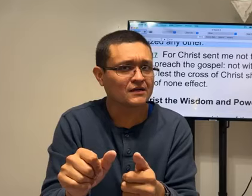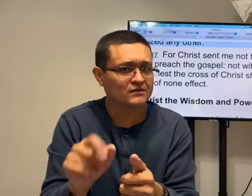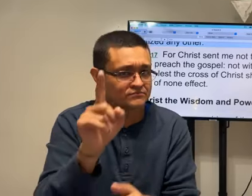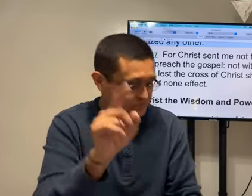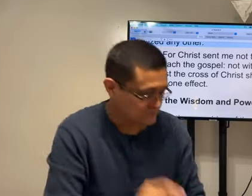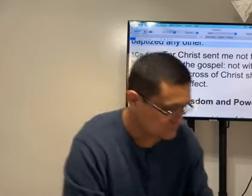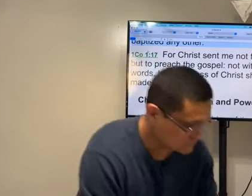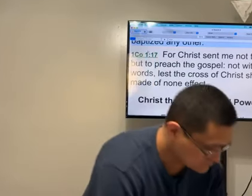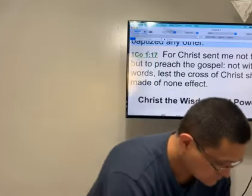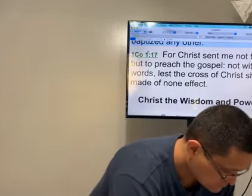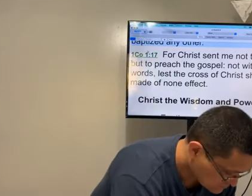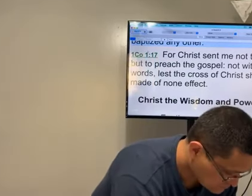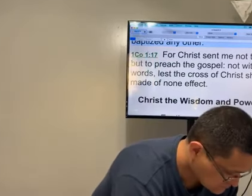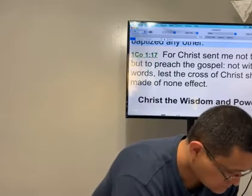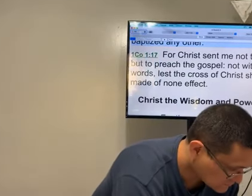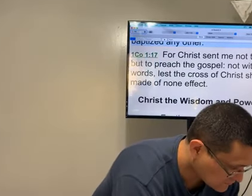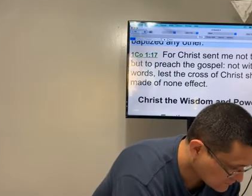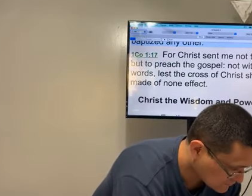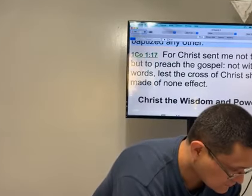maybe Paul did baptize some.